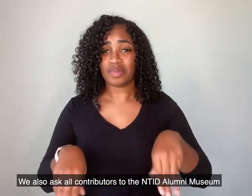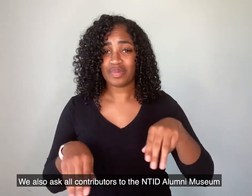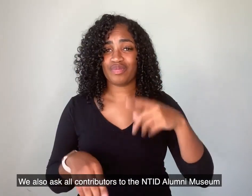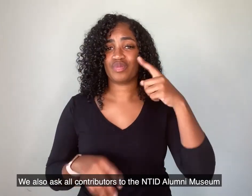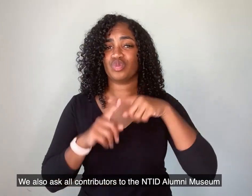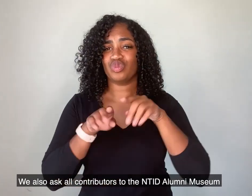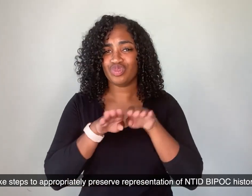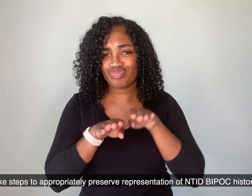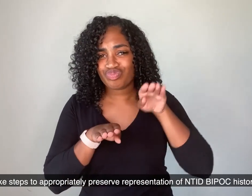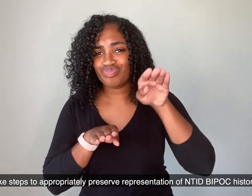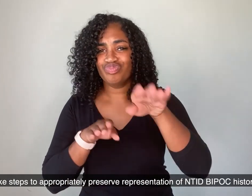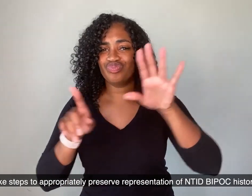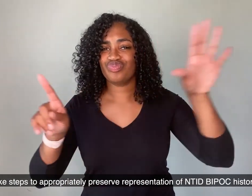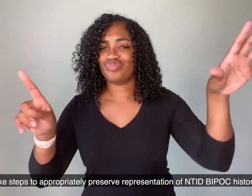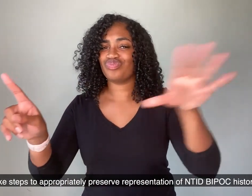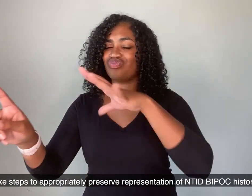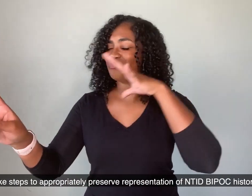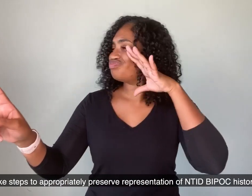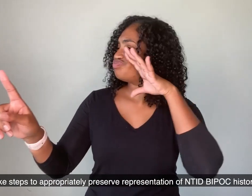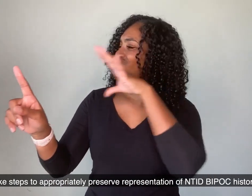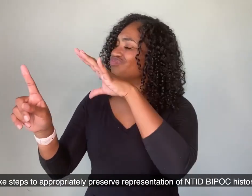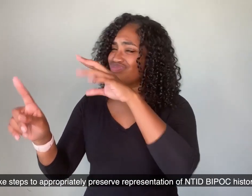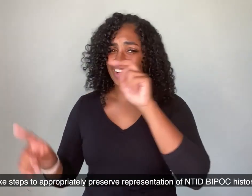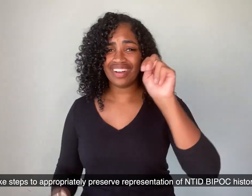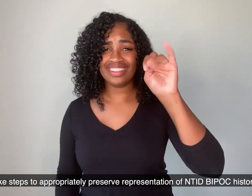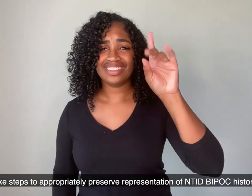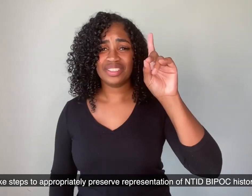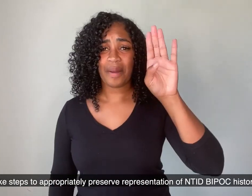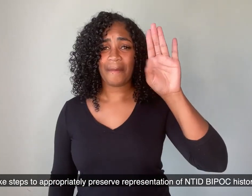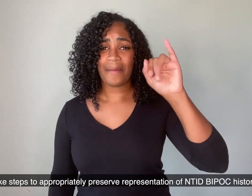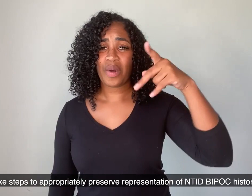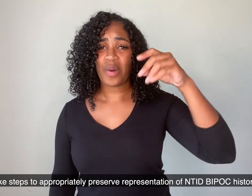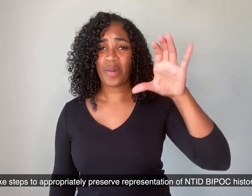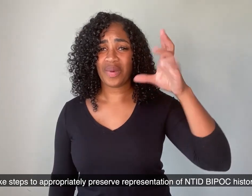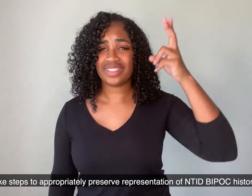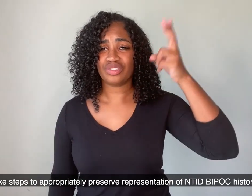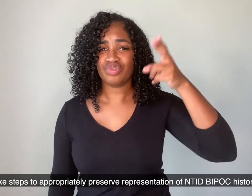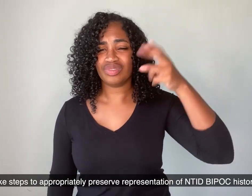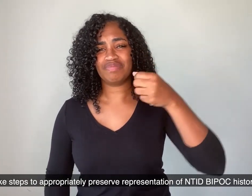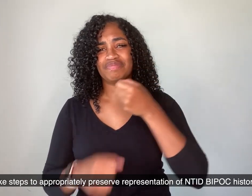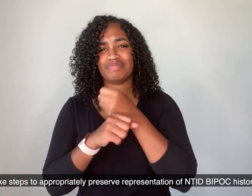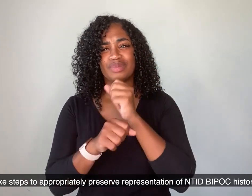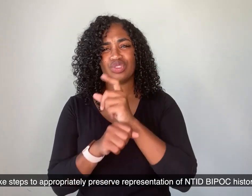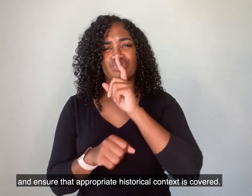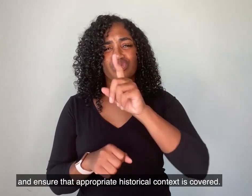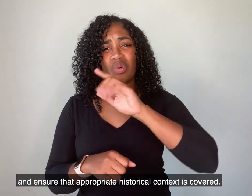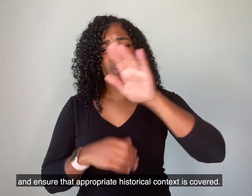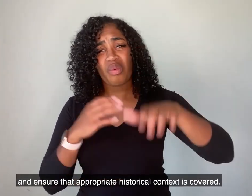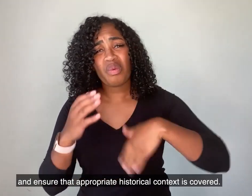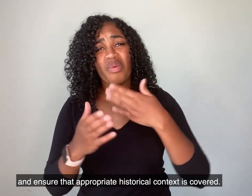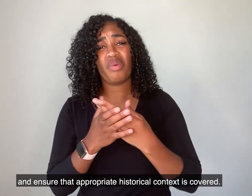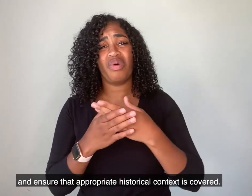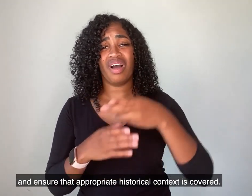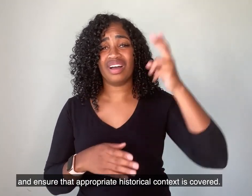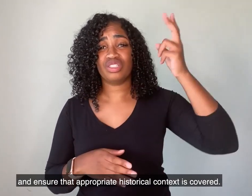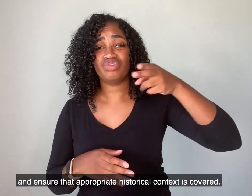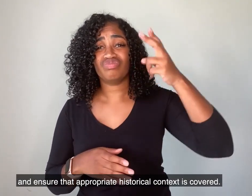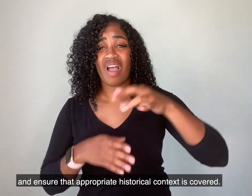appropriately preserve representation of NTID BIPOC history and ensure that appropriate